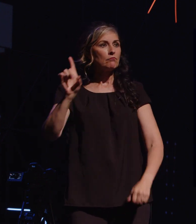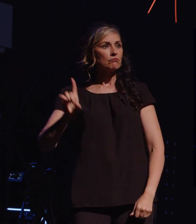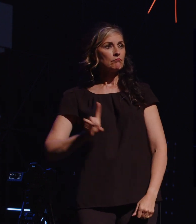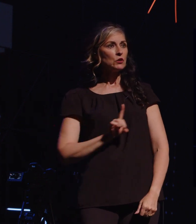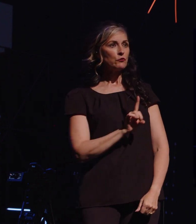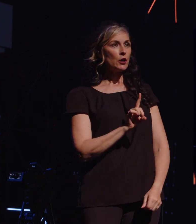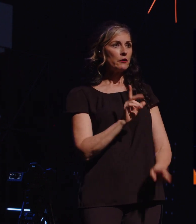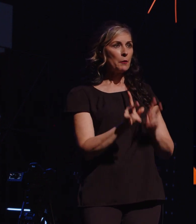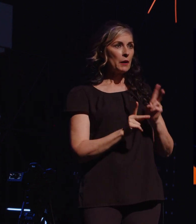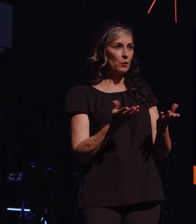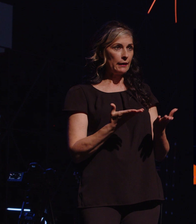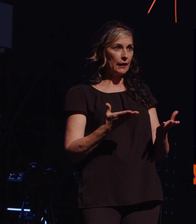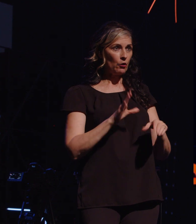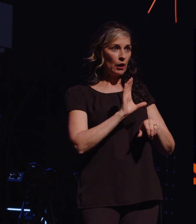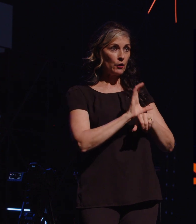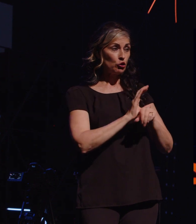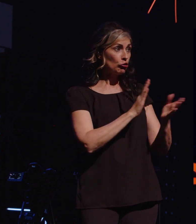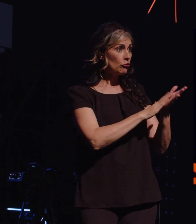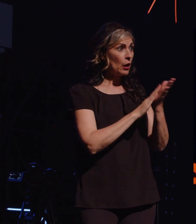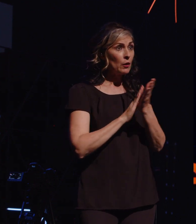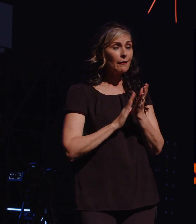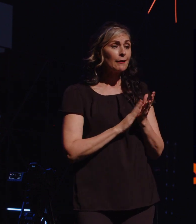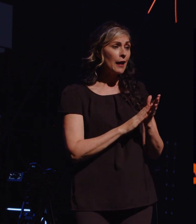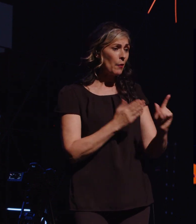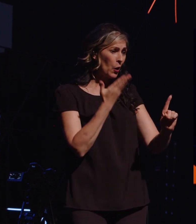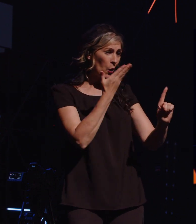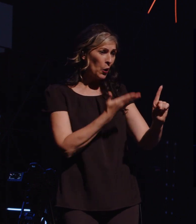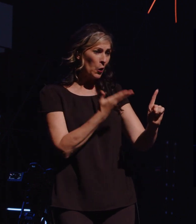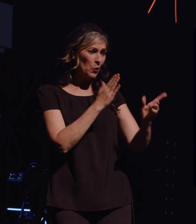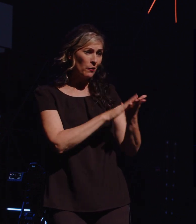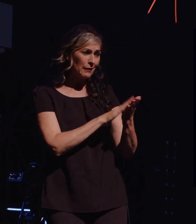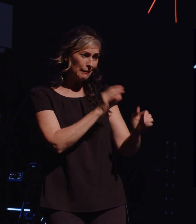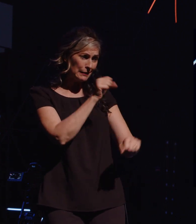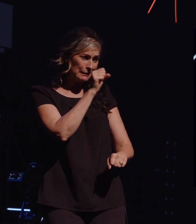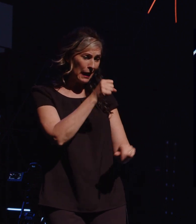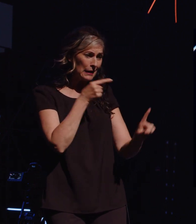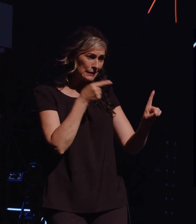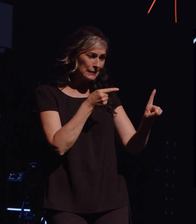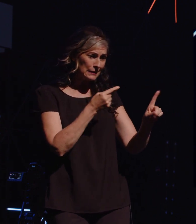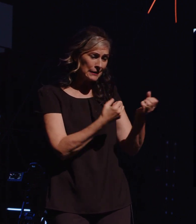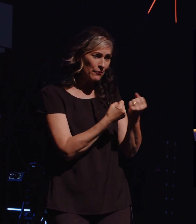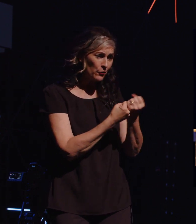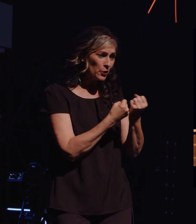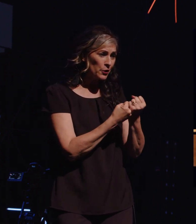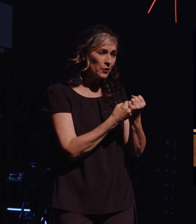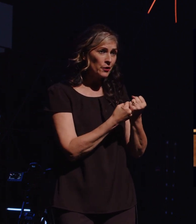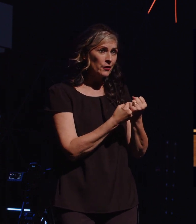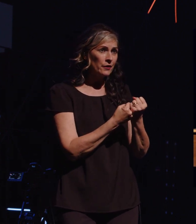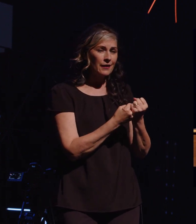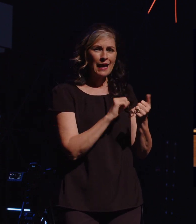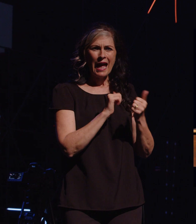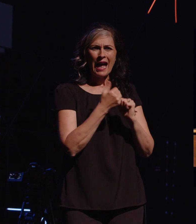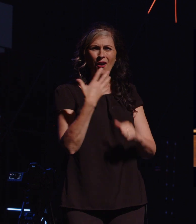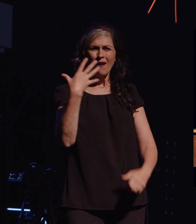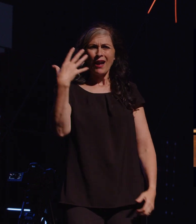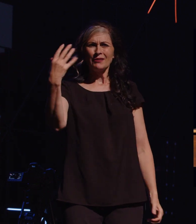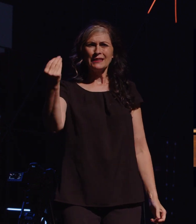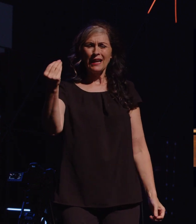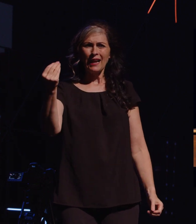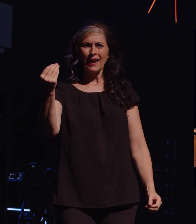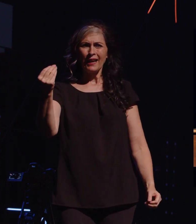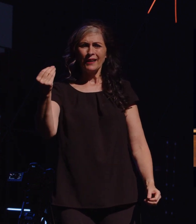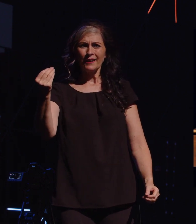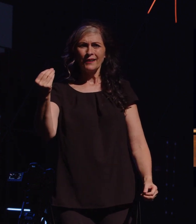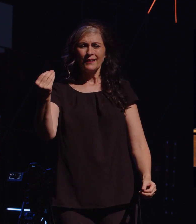in the church that would clap and cheer for you and say, yes, I'm for you, then we'll never be able to stand on your own